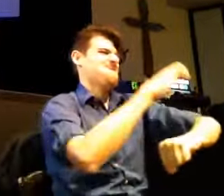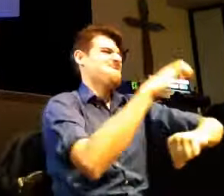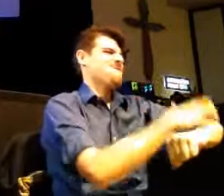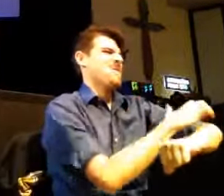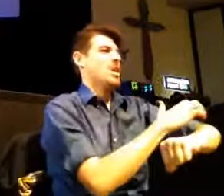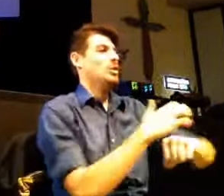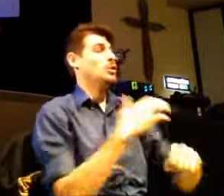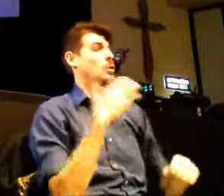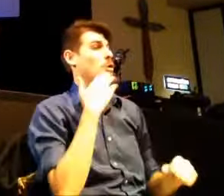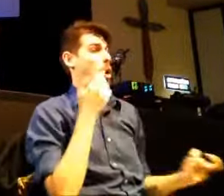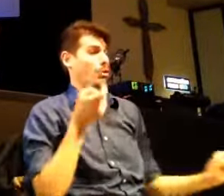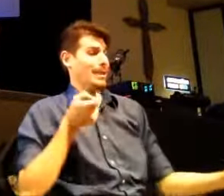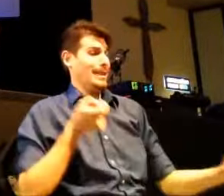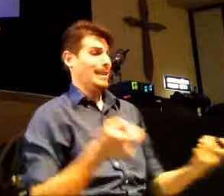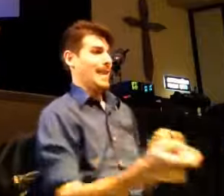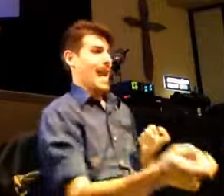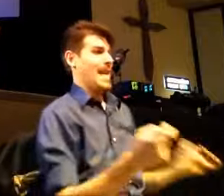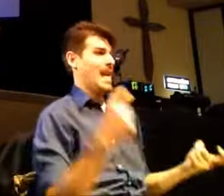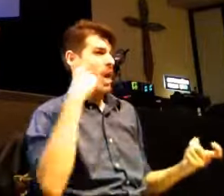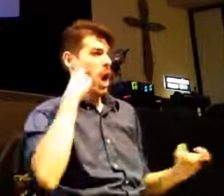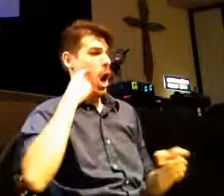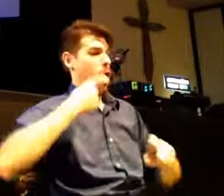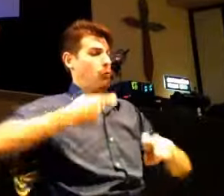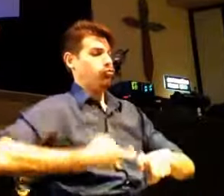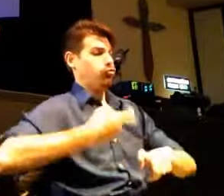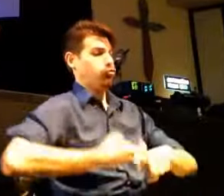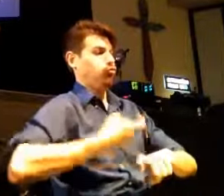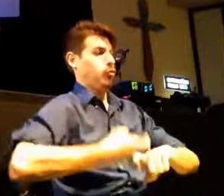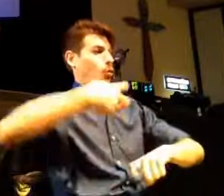of the wheels on the concrete hits the asphalt, and now it goes,